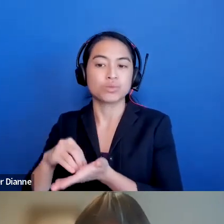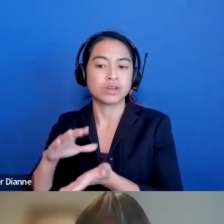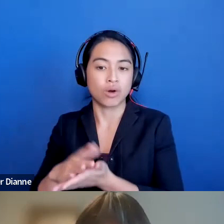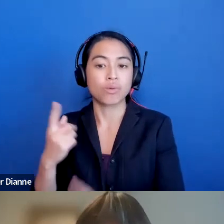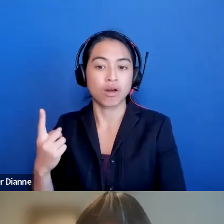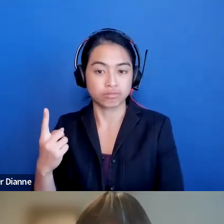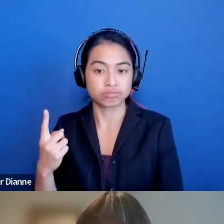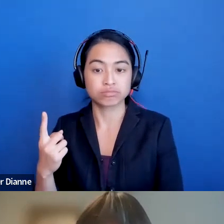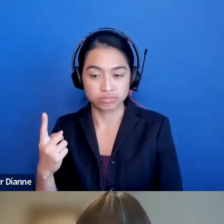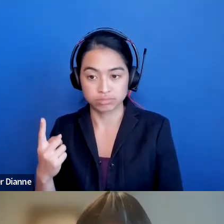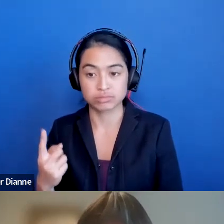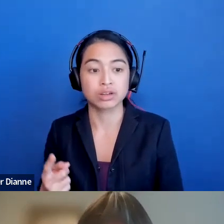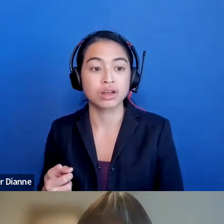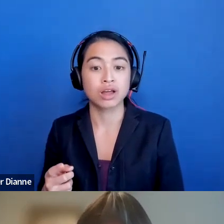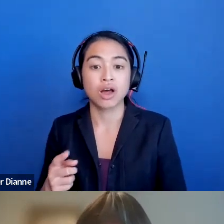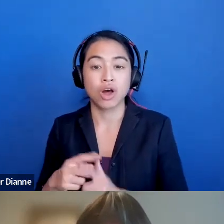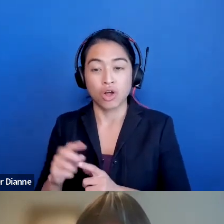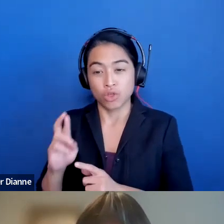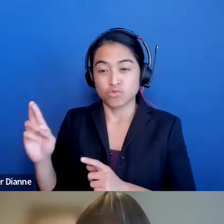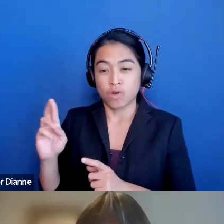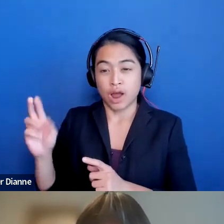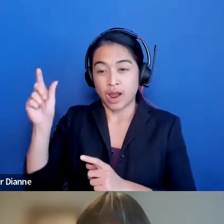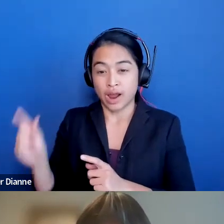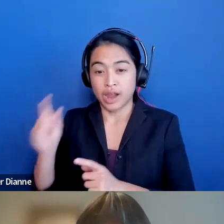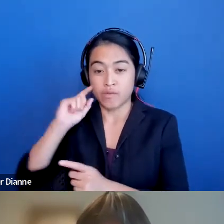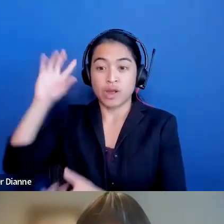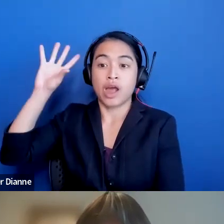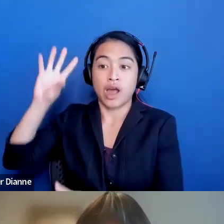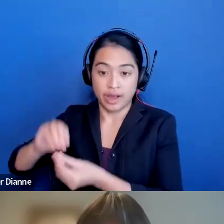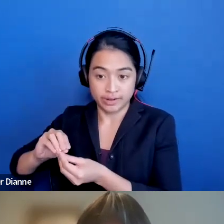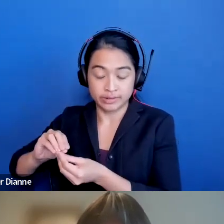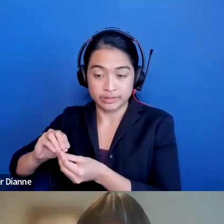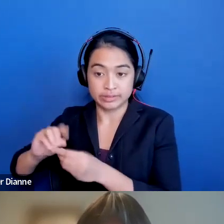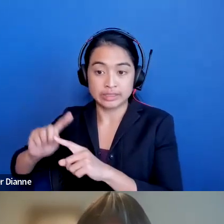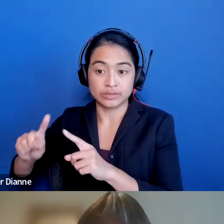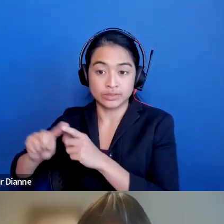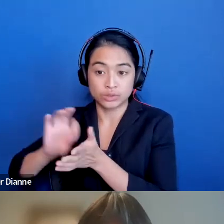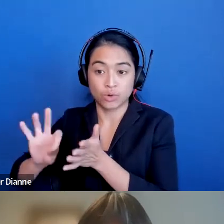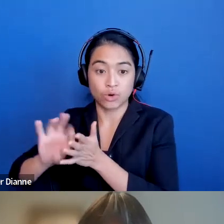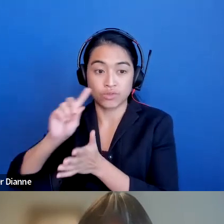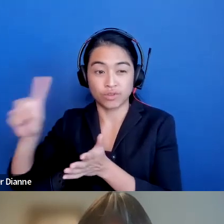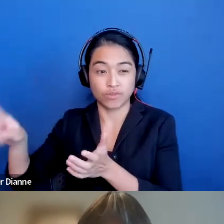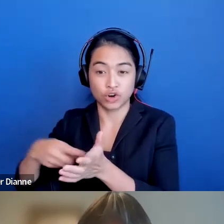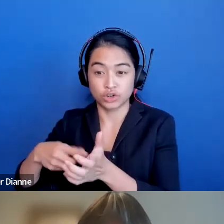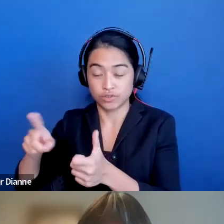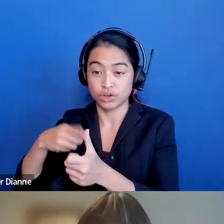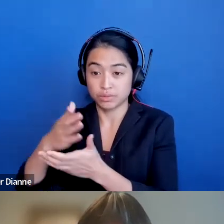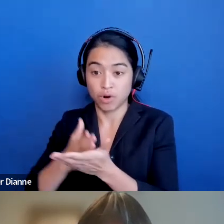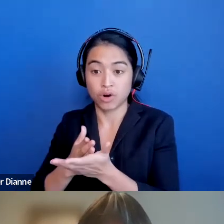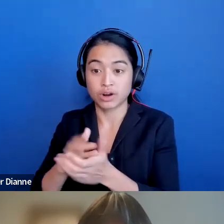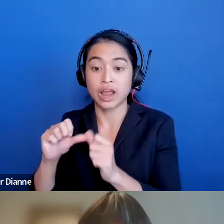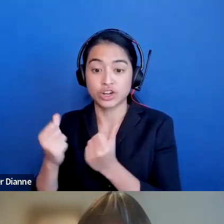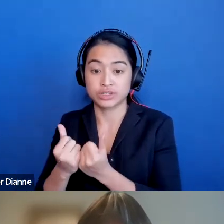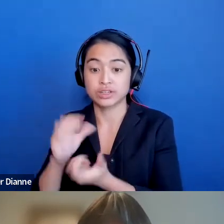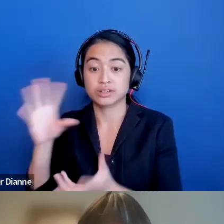so on the right-hand corner, when we add up those different scores for this first part, the agency was